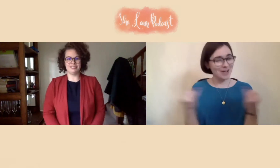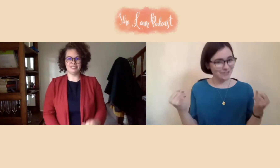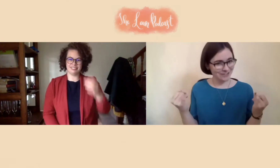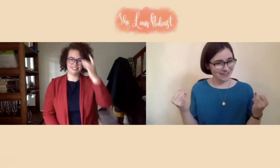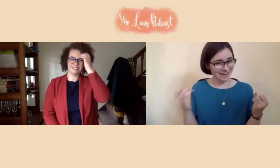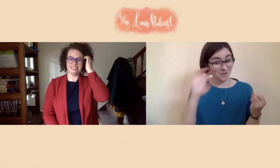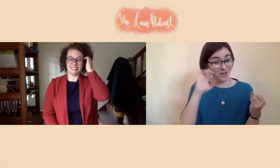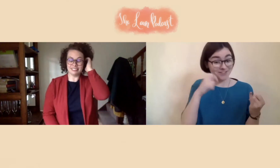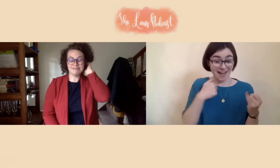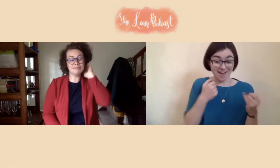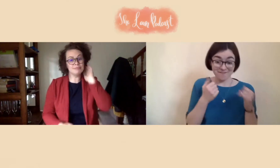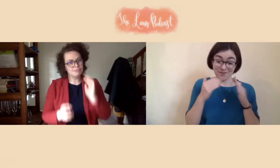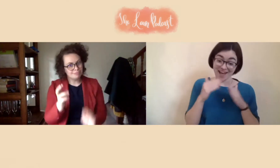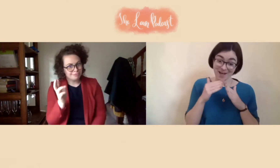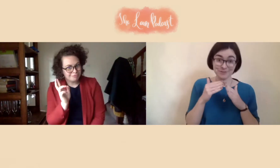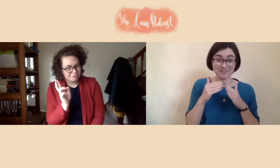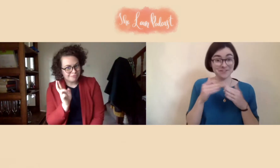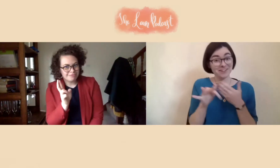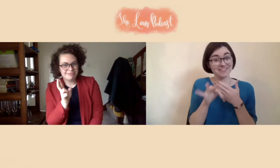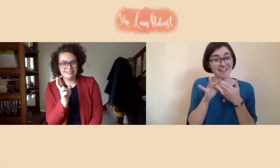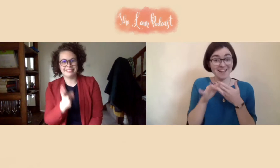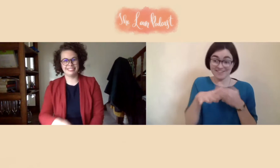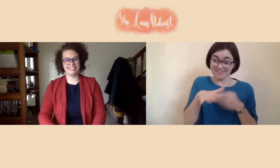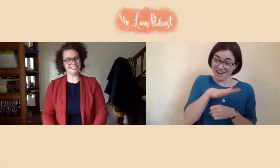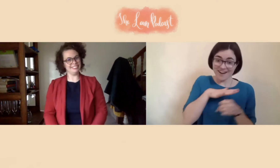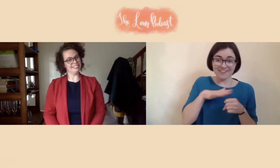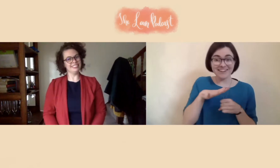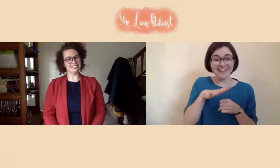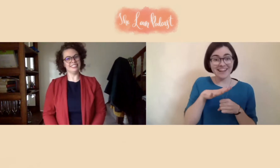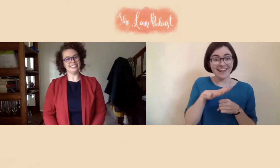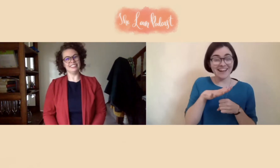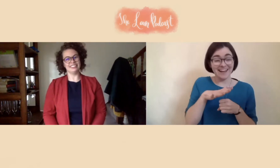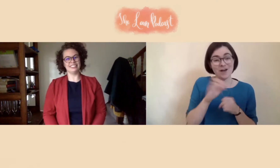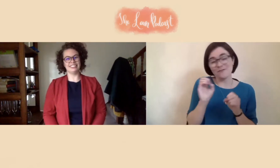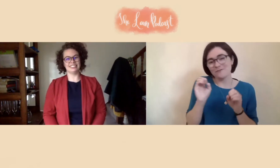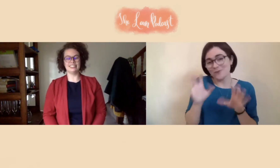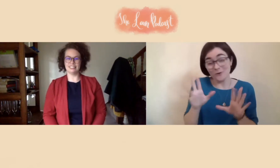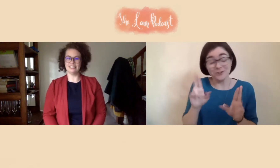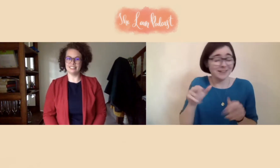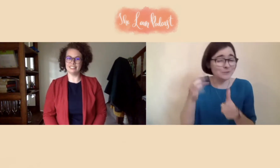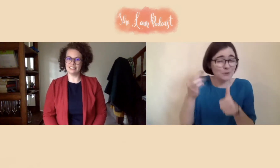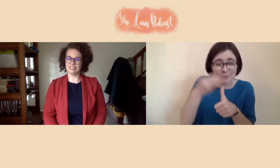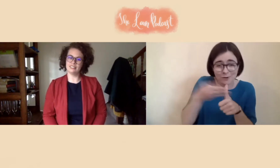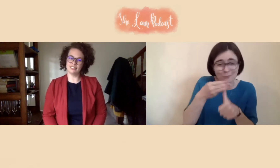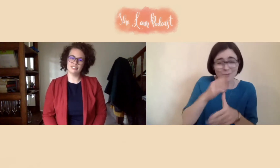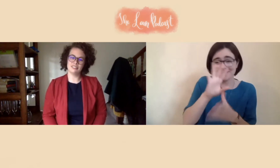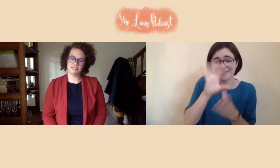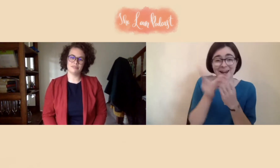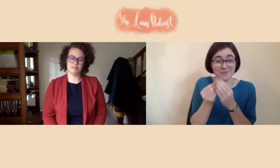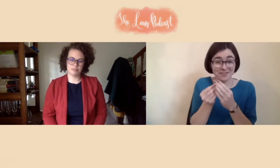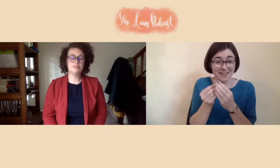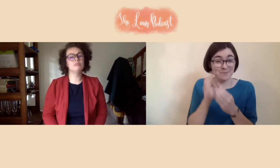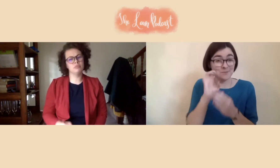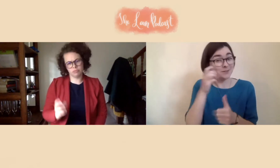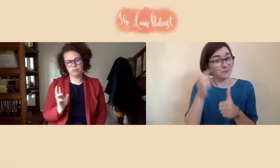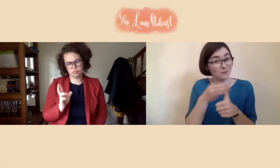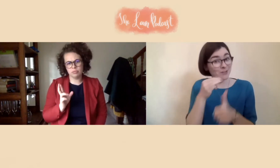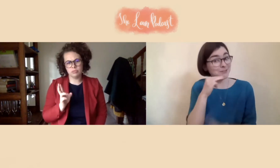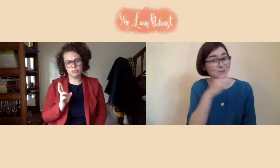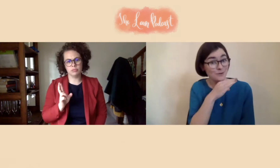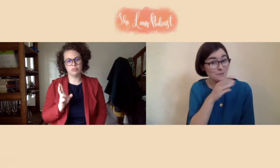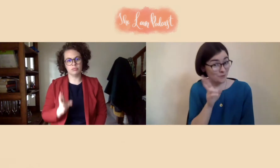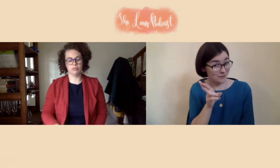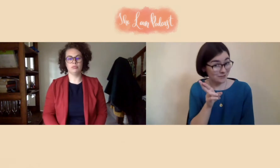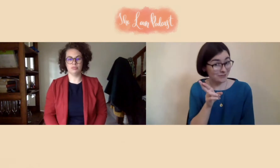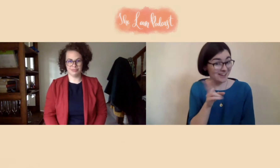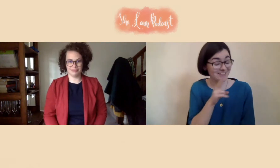that you've got your house, your safe little space. Of course, you could do all your preparation work because preparation is so